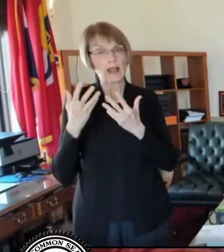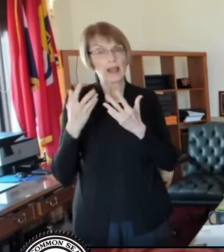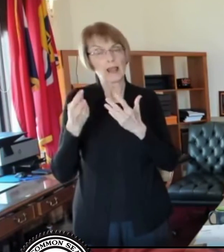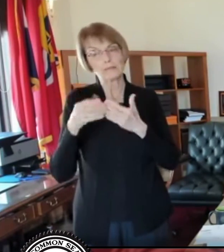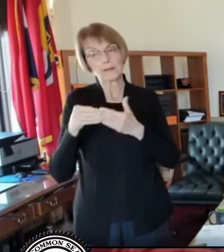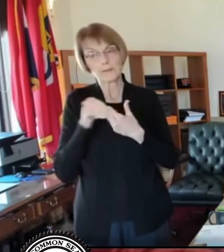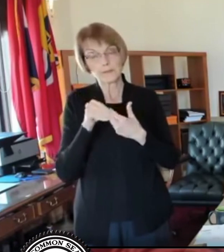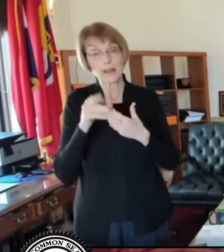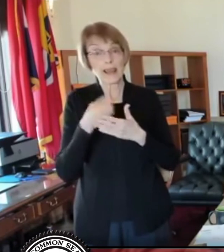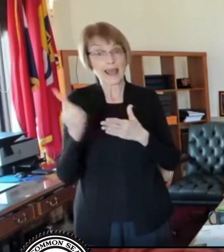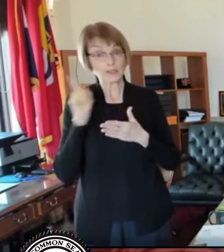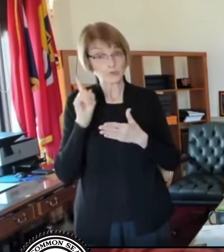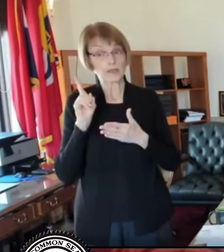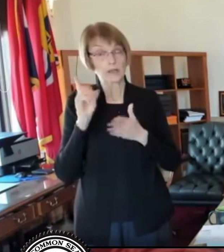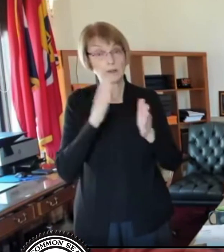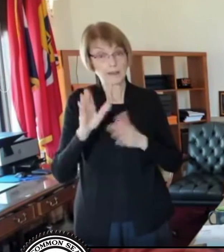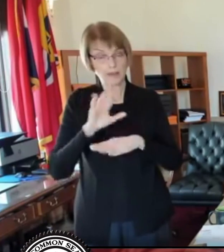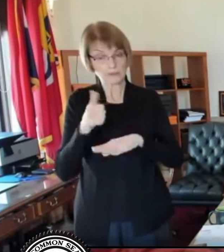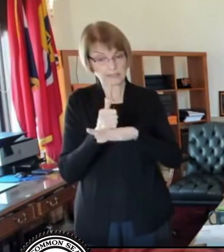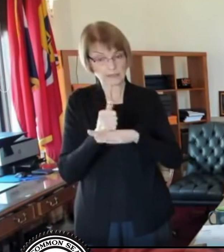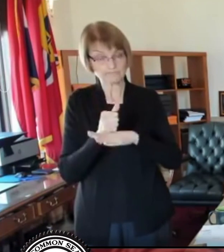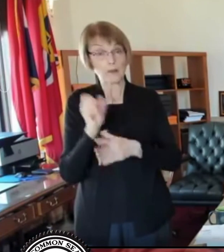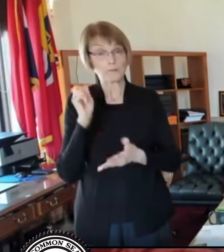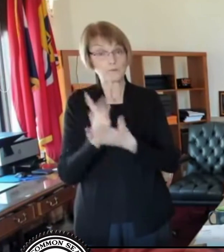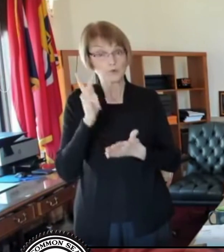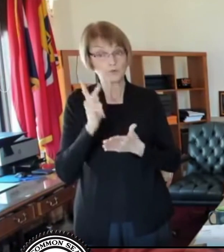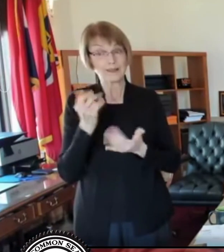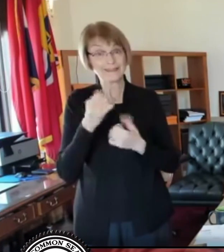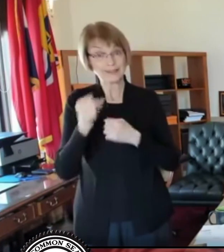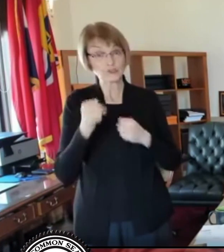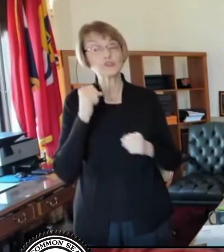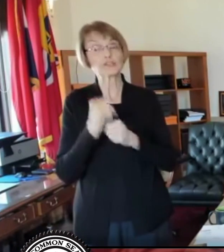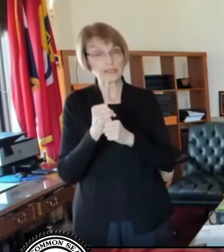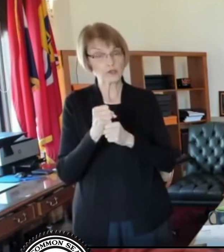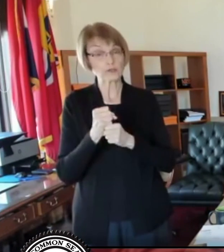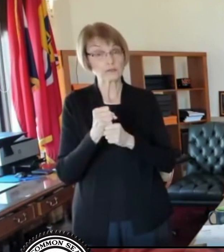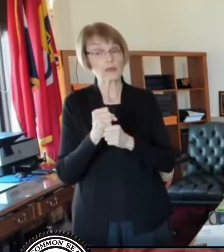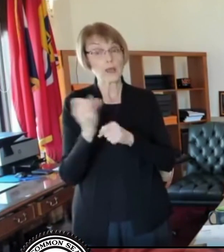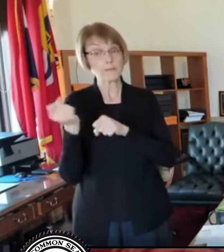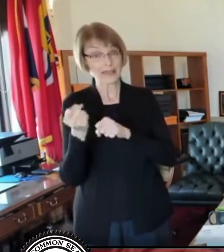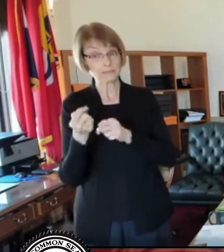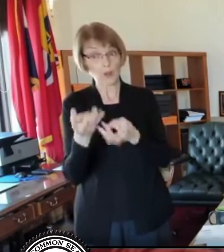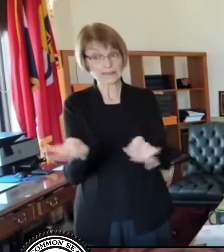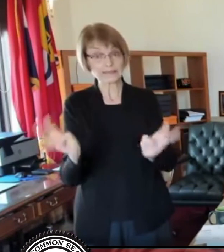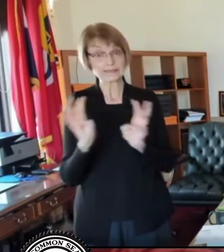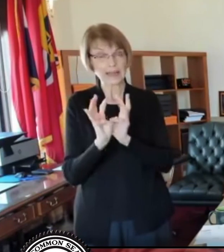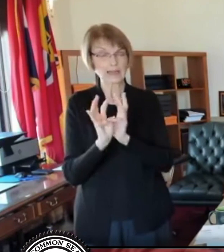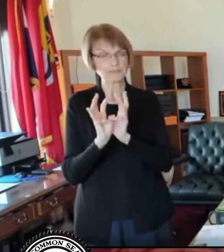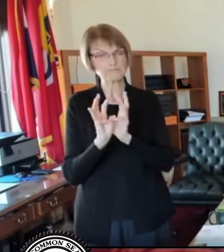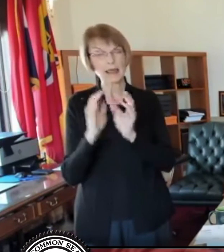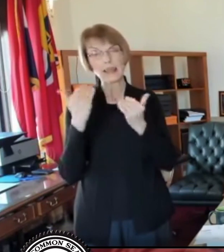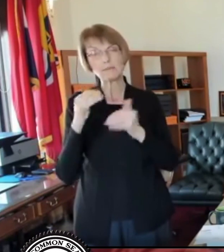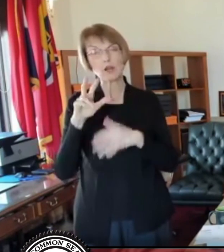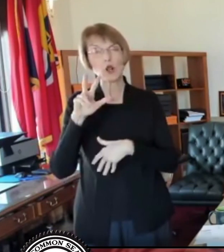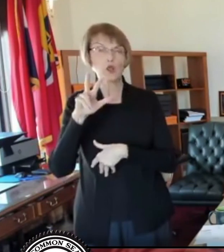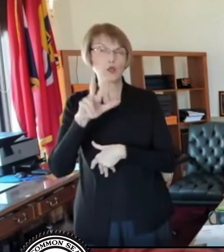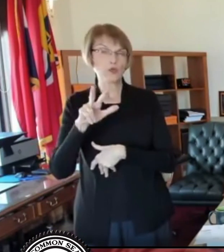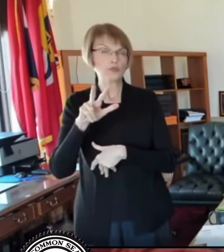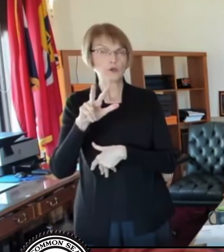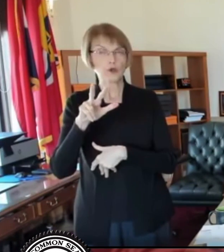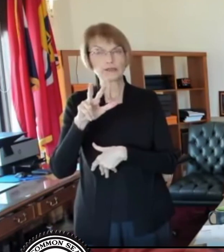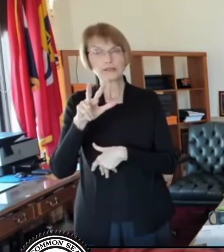a plan so that we could have baseball at Busch Stadium this year. It's a limited capacity. It's around 30%